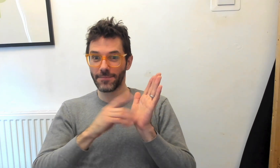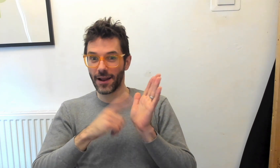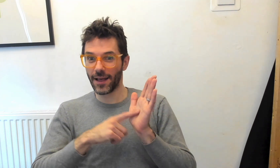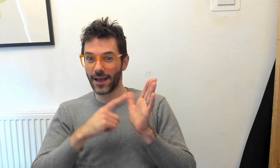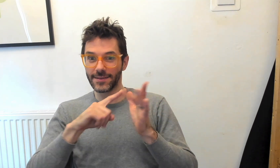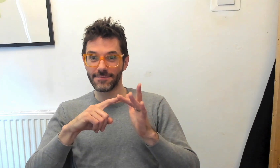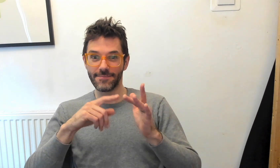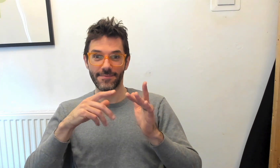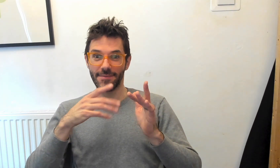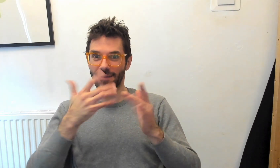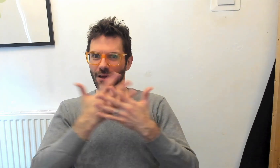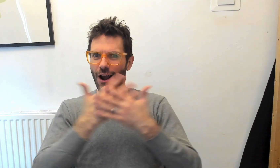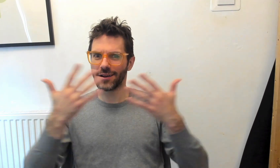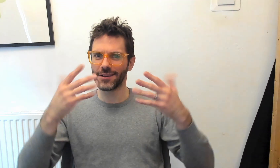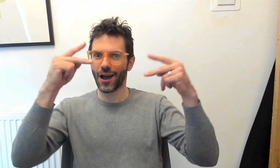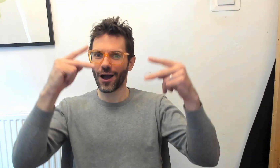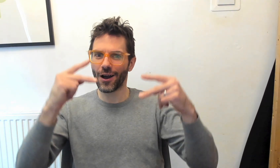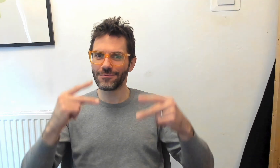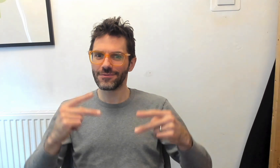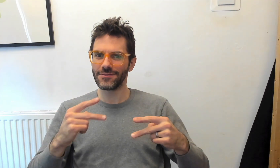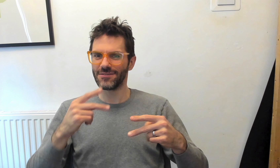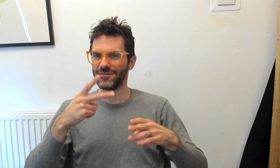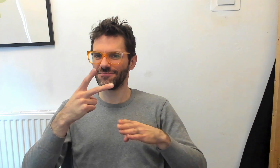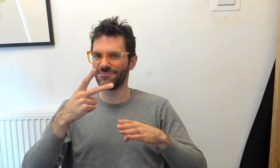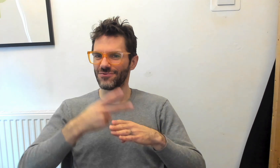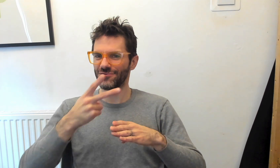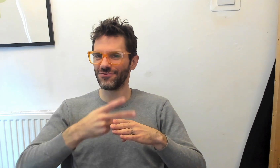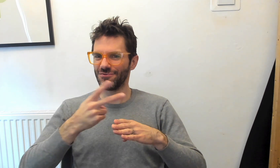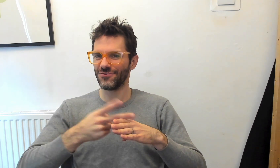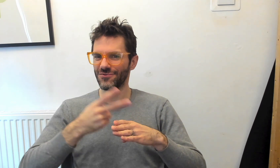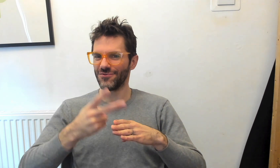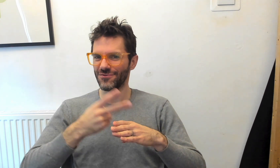ML AI has lots of code that we reuse,